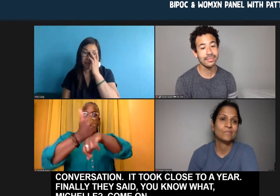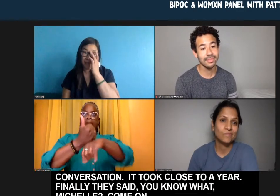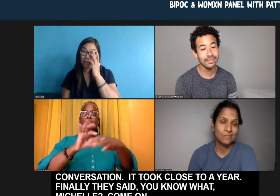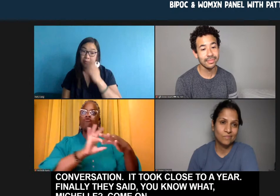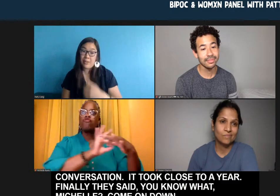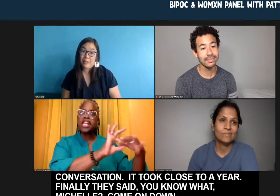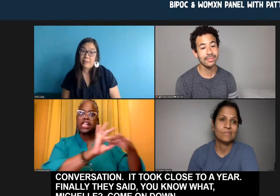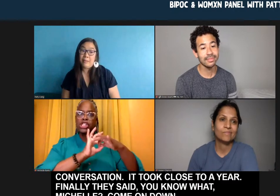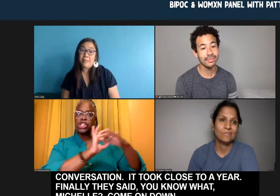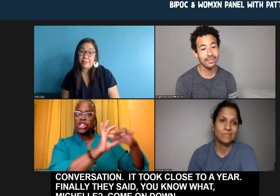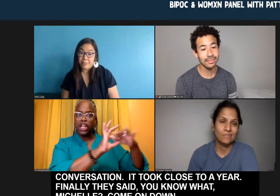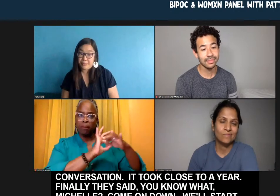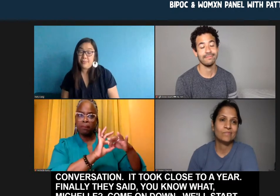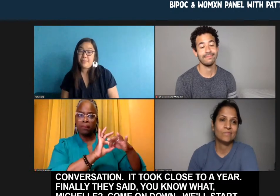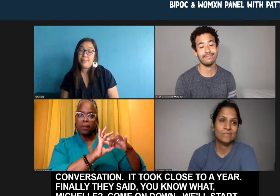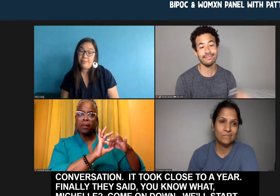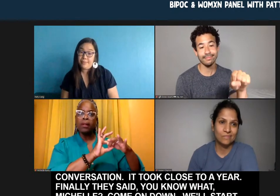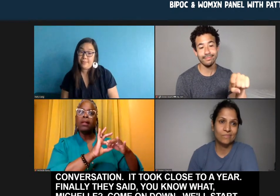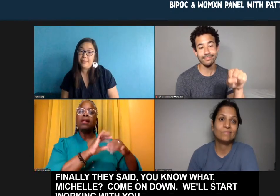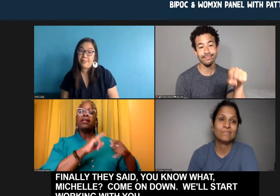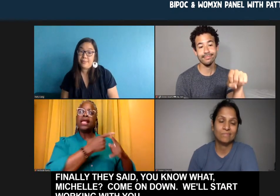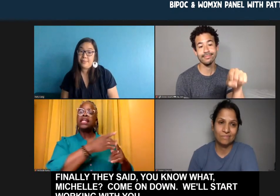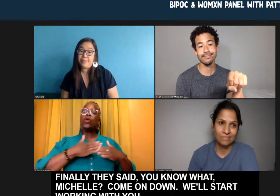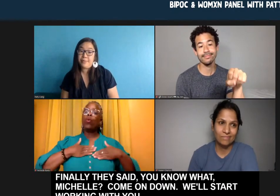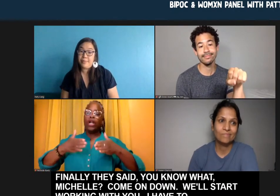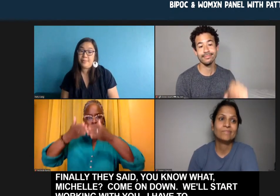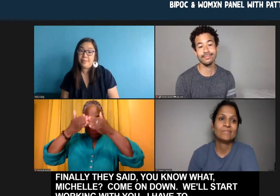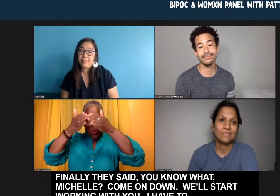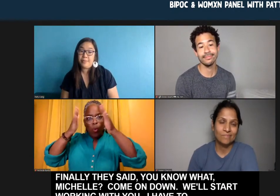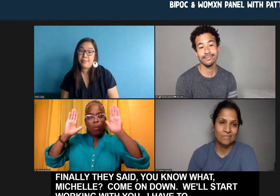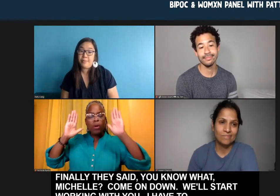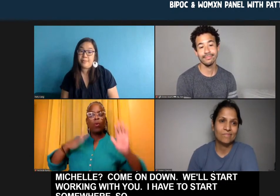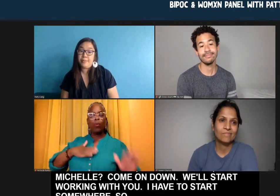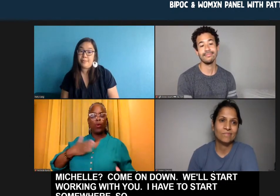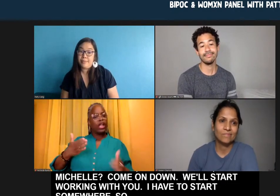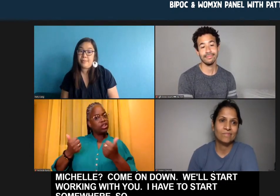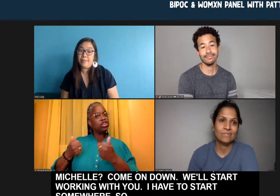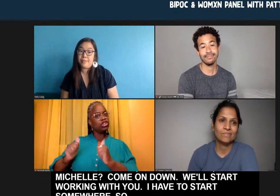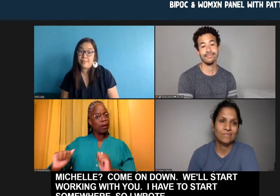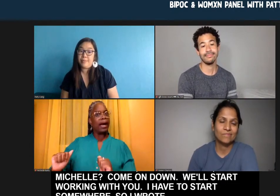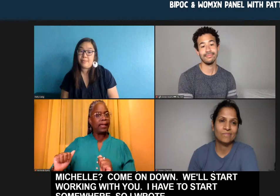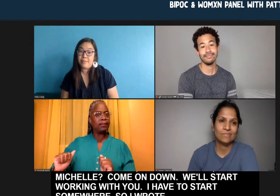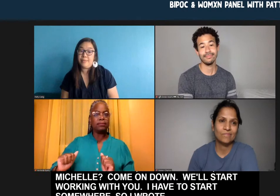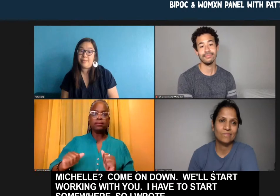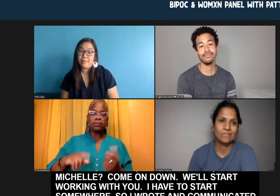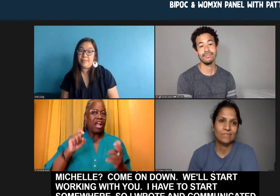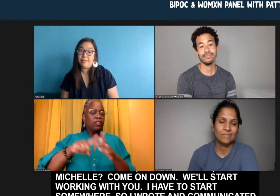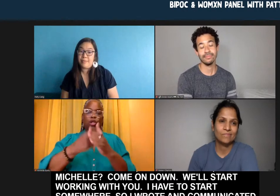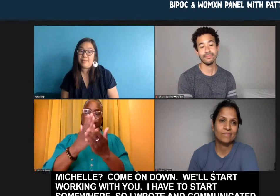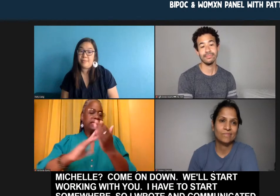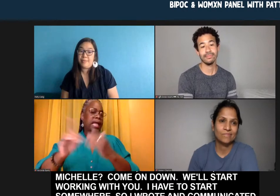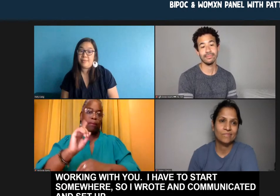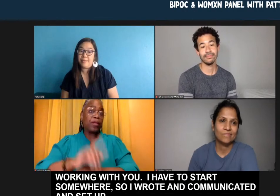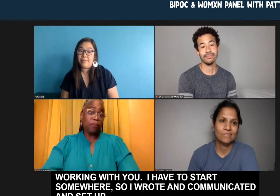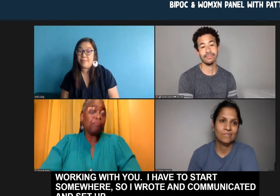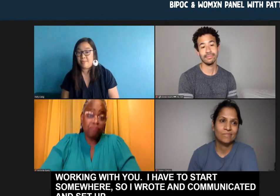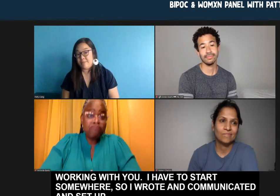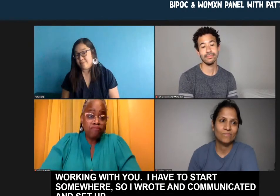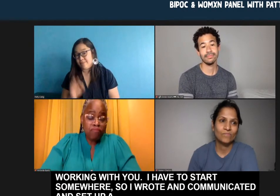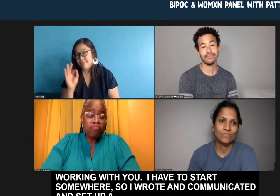So I wrote, I communicated, and I set up a relationship with the producers, and they were willing to open their